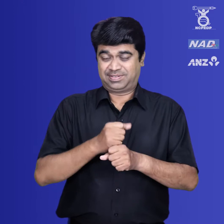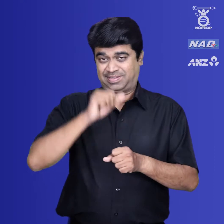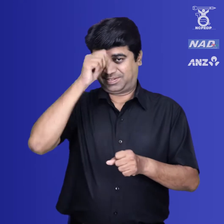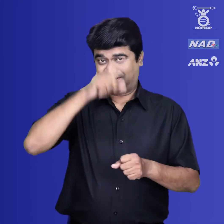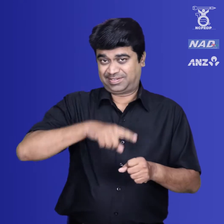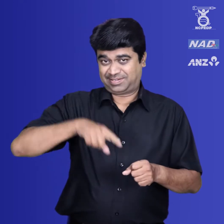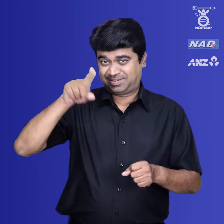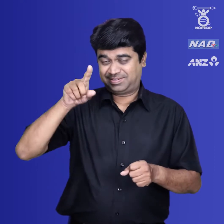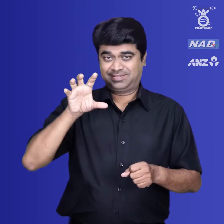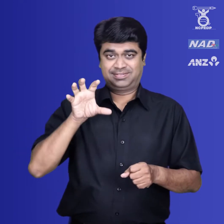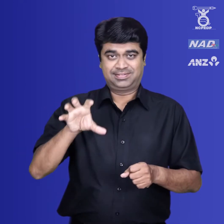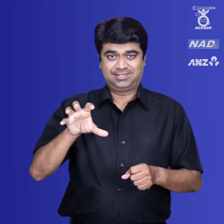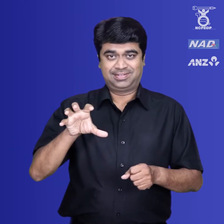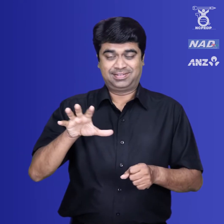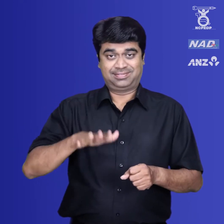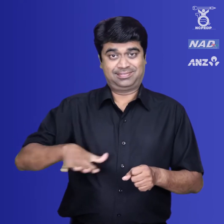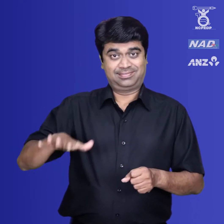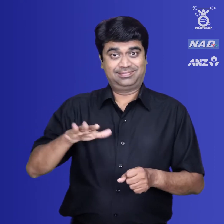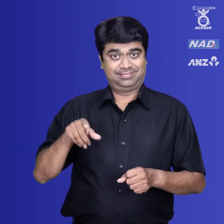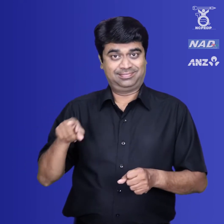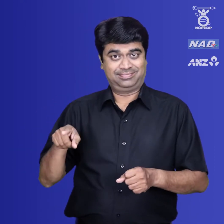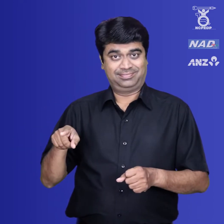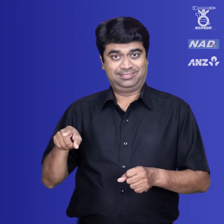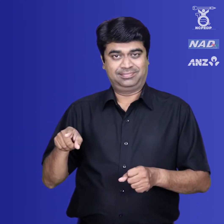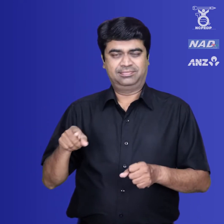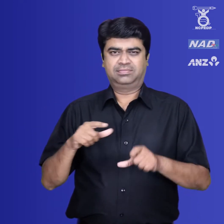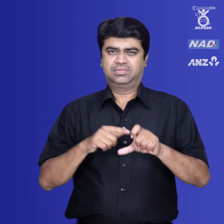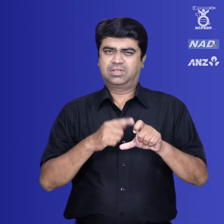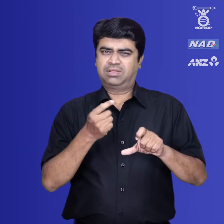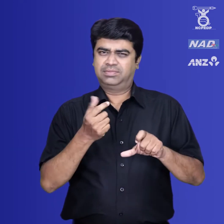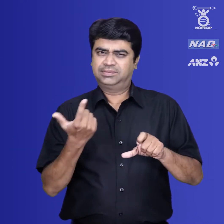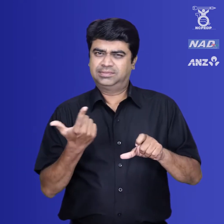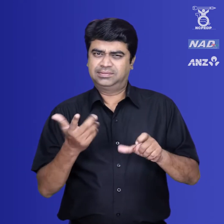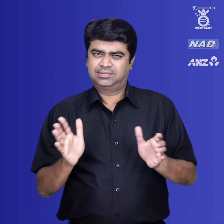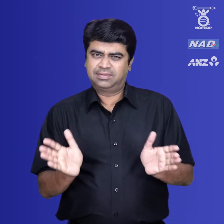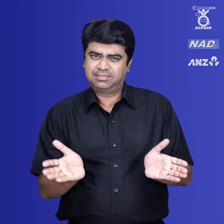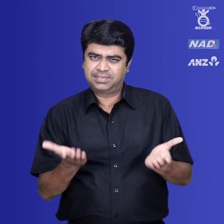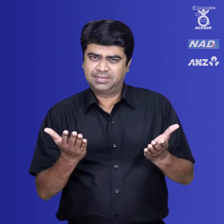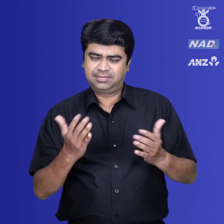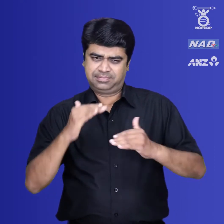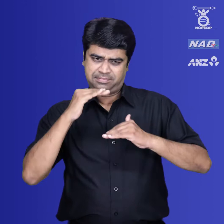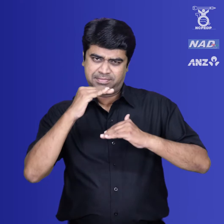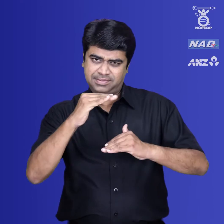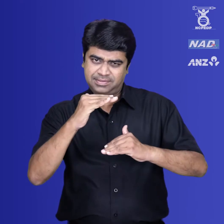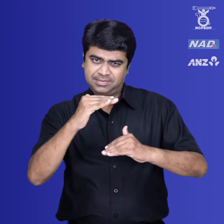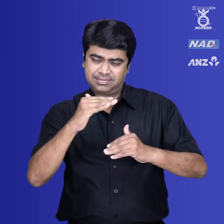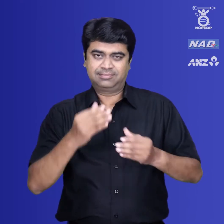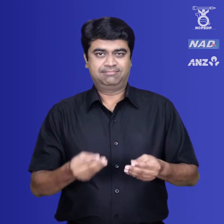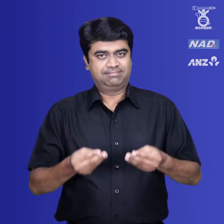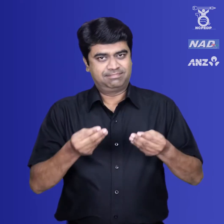The appropriate government shall, within the limit of its economic capacity and